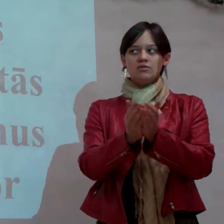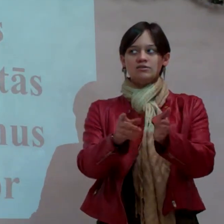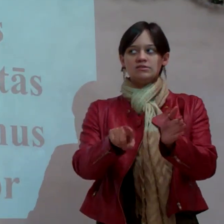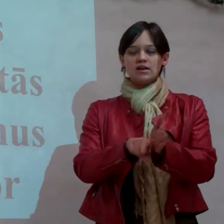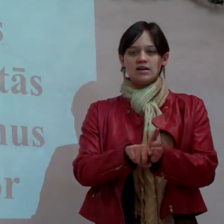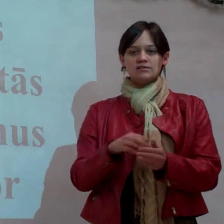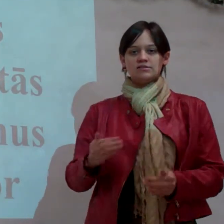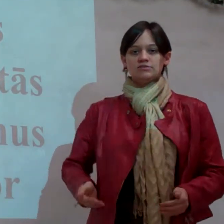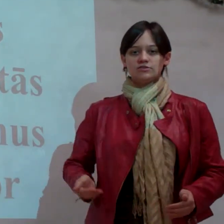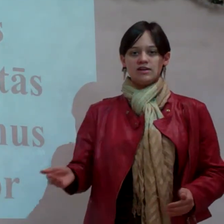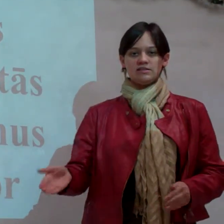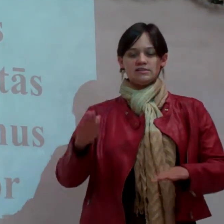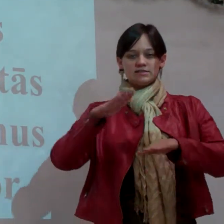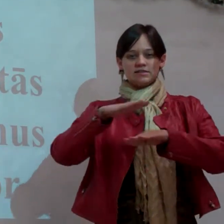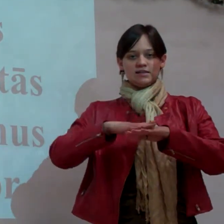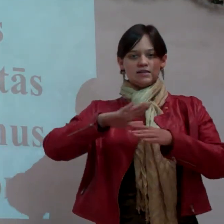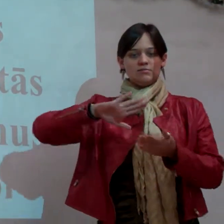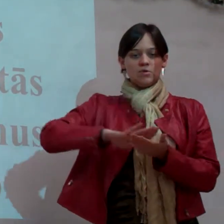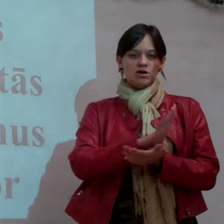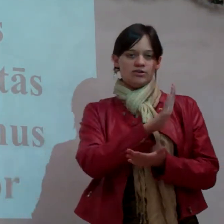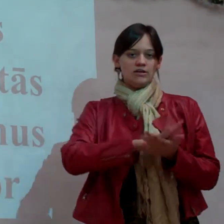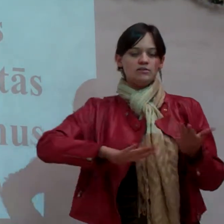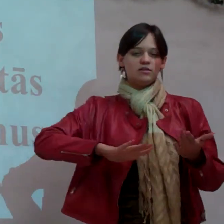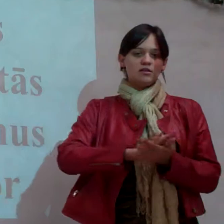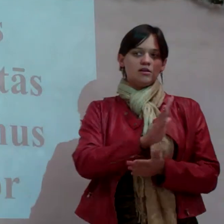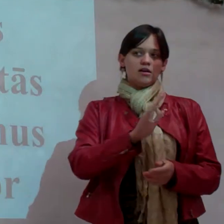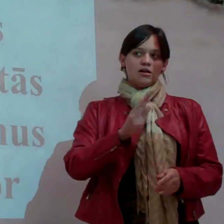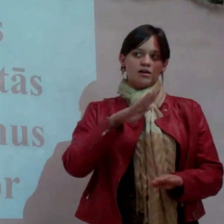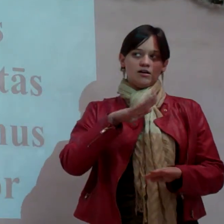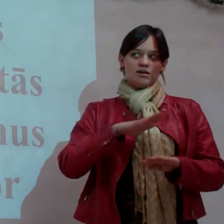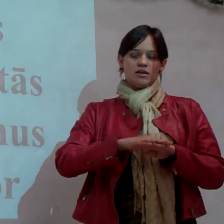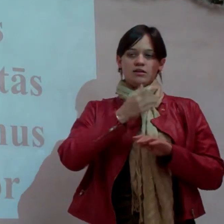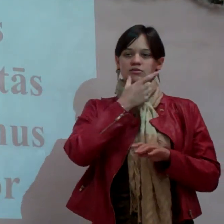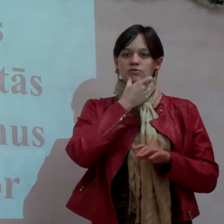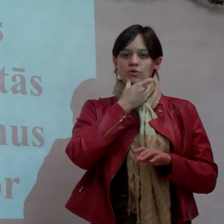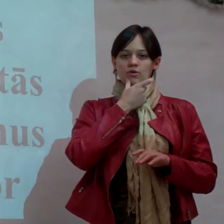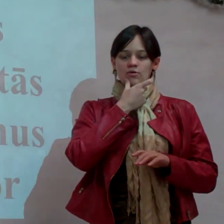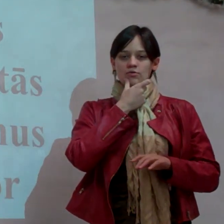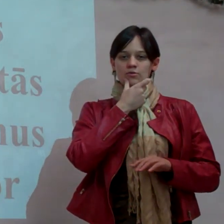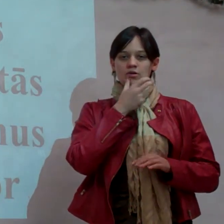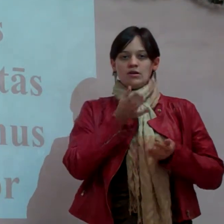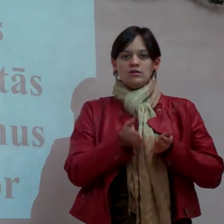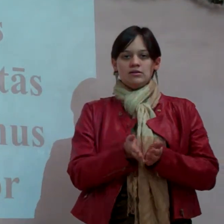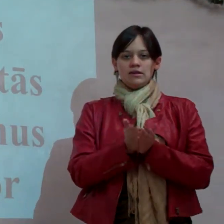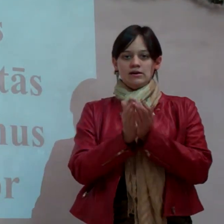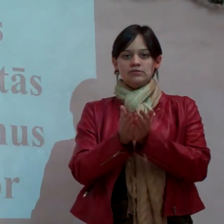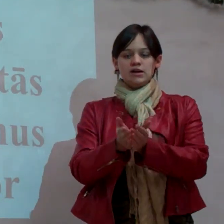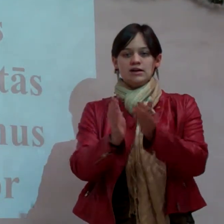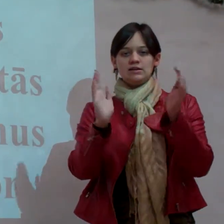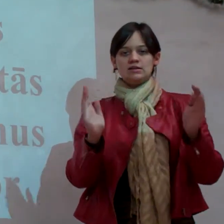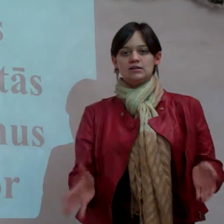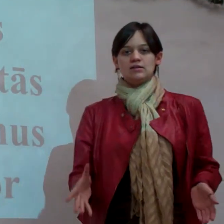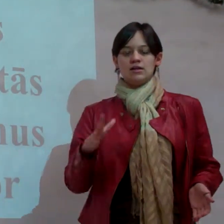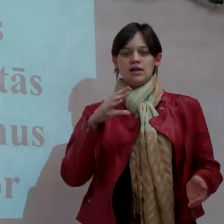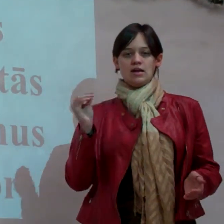Navis est res in mare, in quo nautae